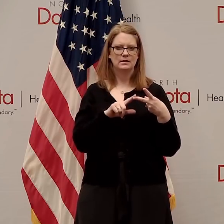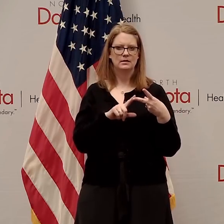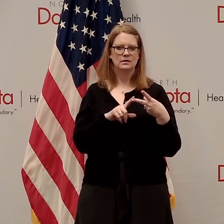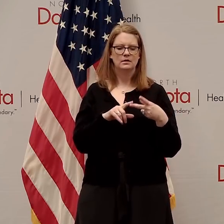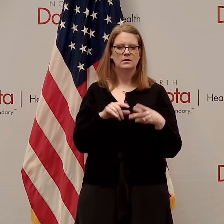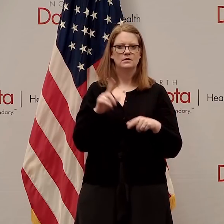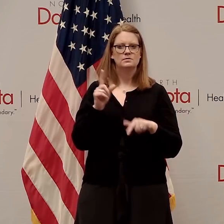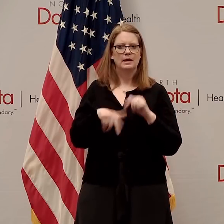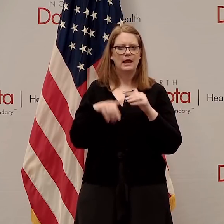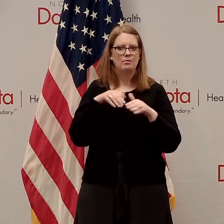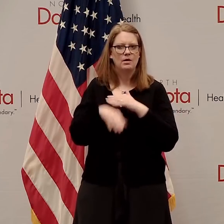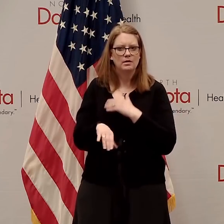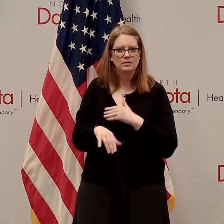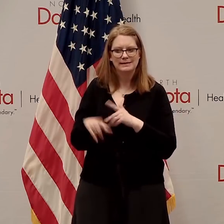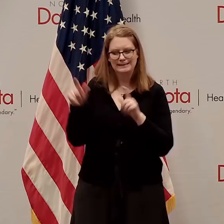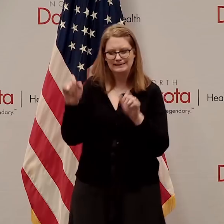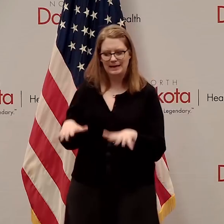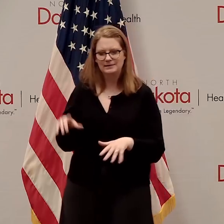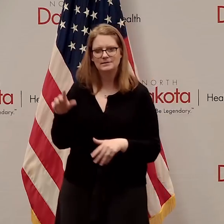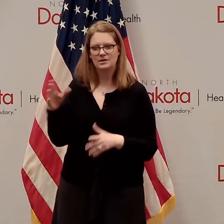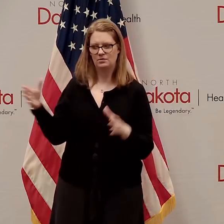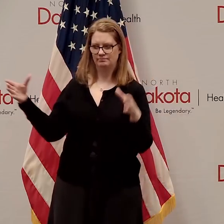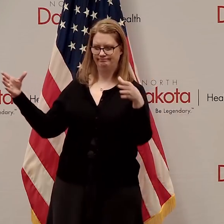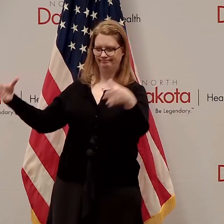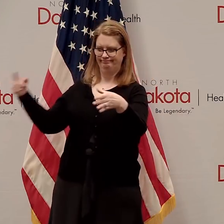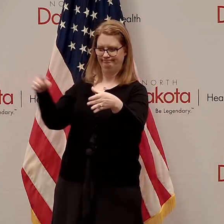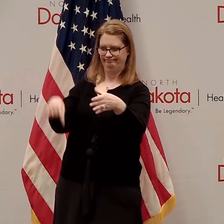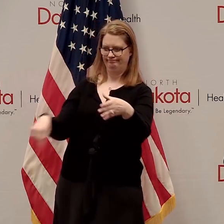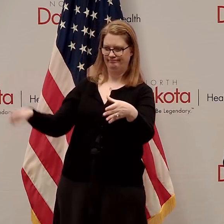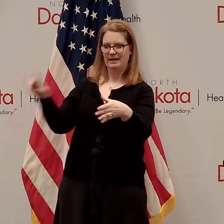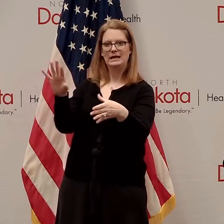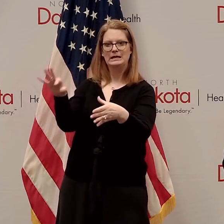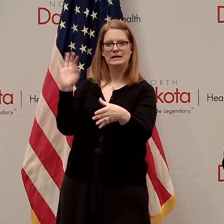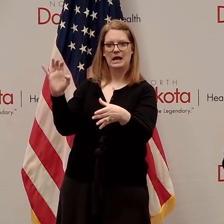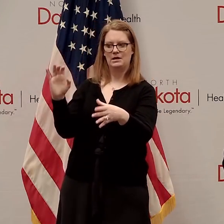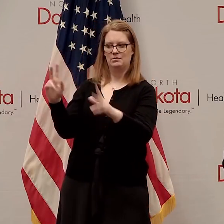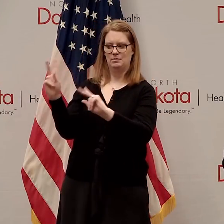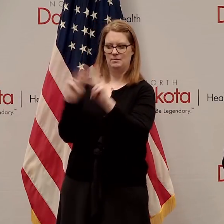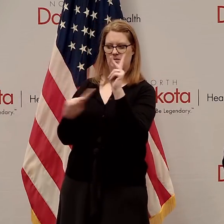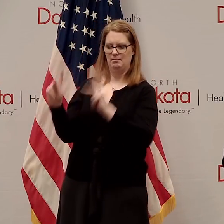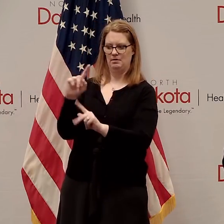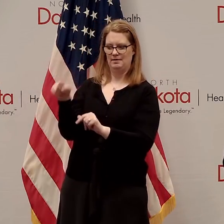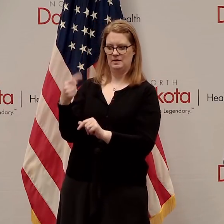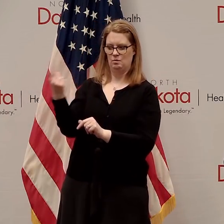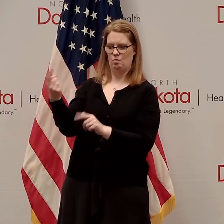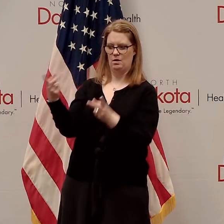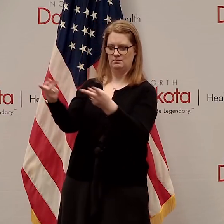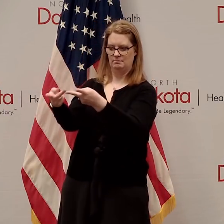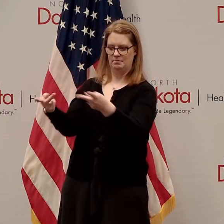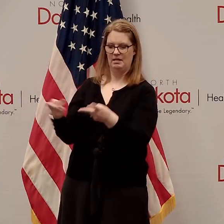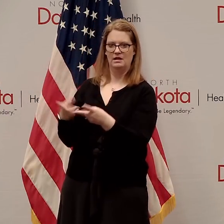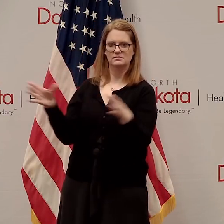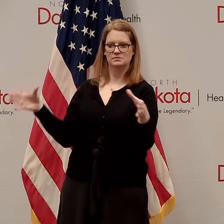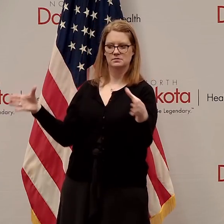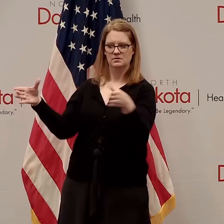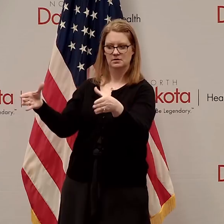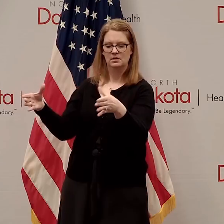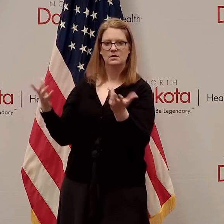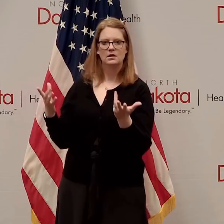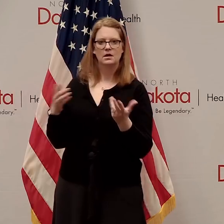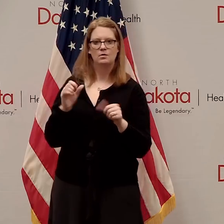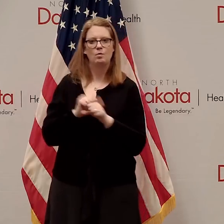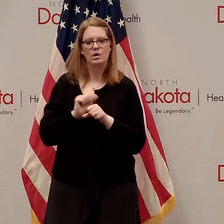test 900 people in this one single plant, the plan that's been designed working